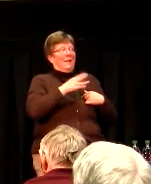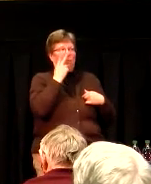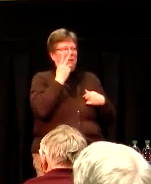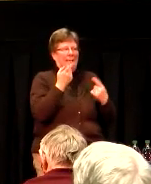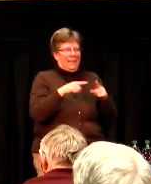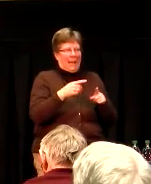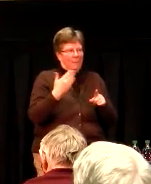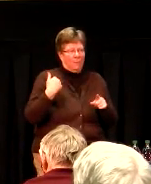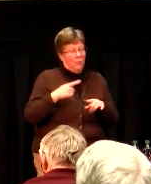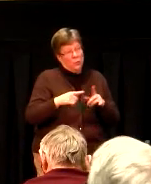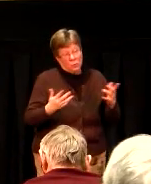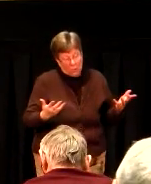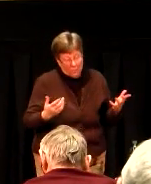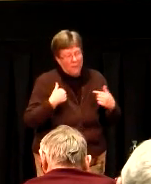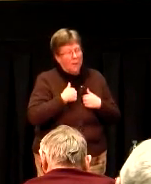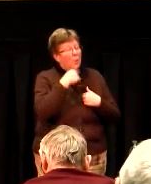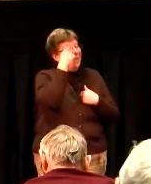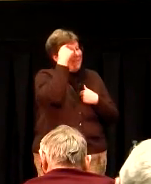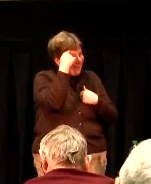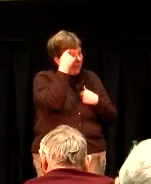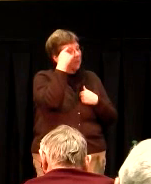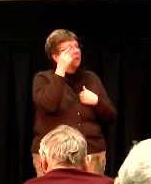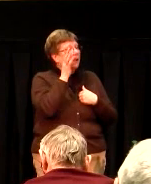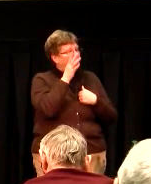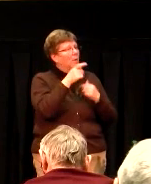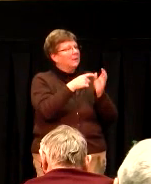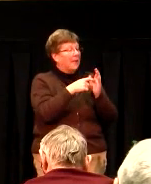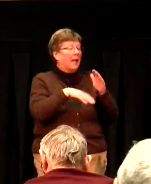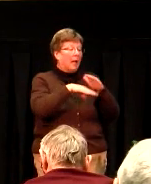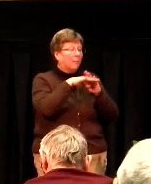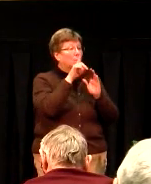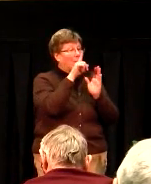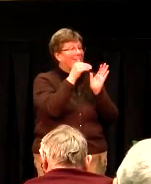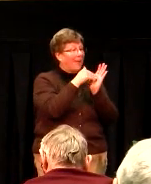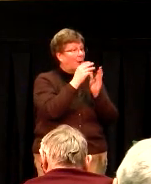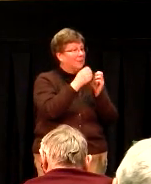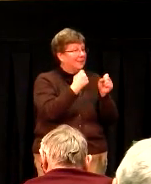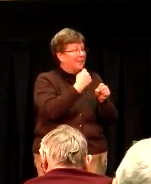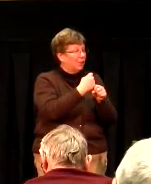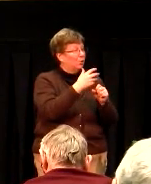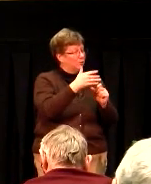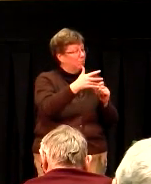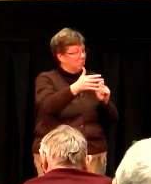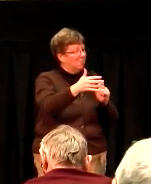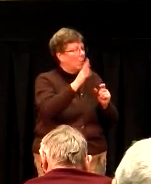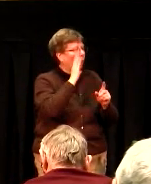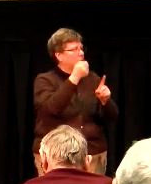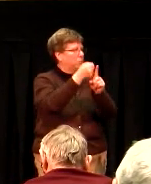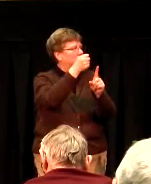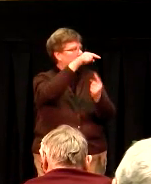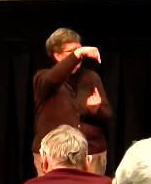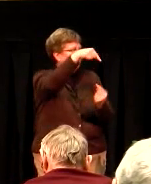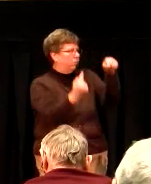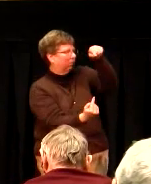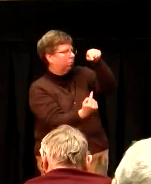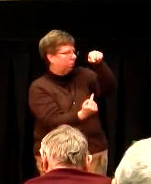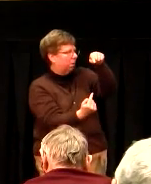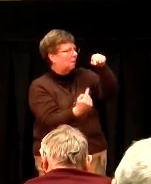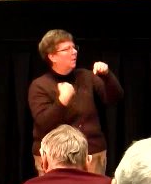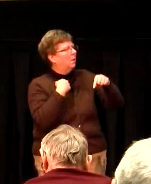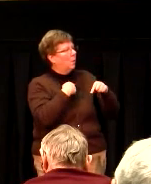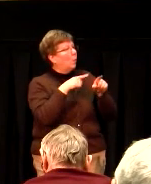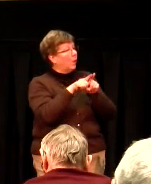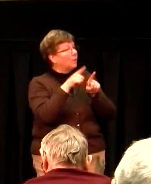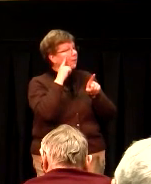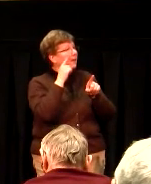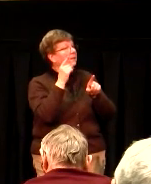We think it might take up to 1,000 years, but it might happen more quickly. We also think that it might go into a period where